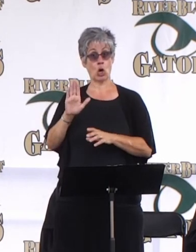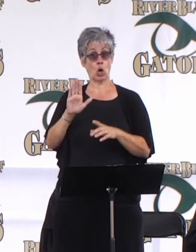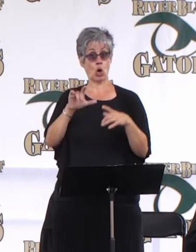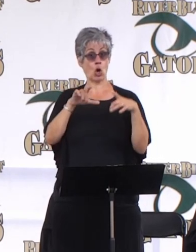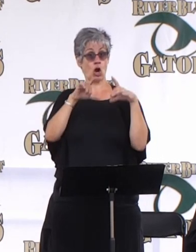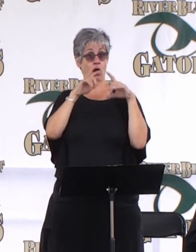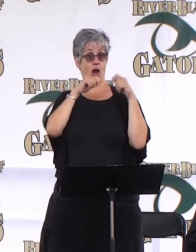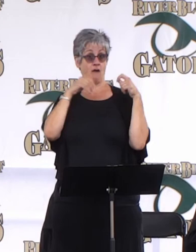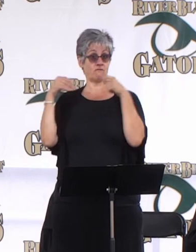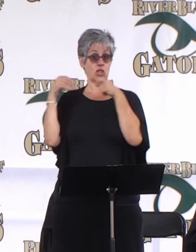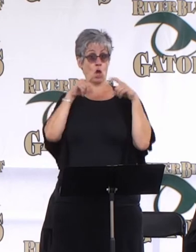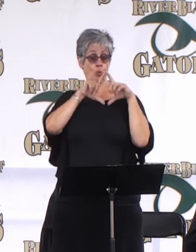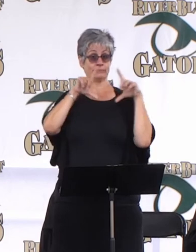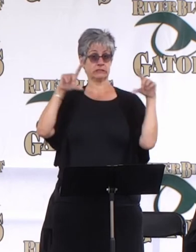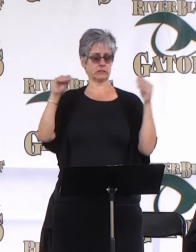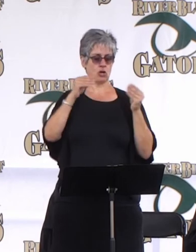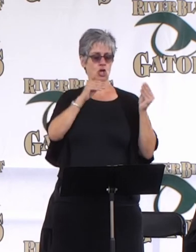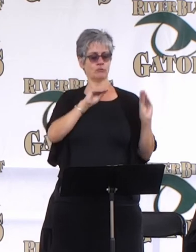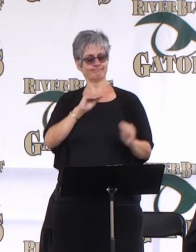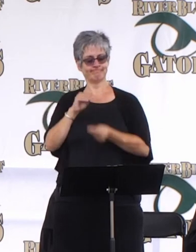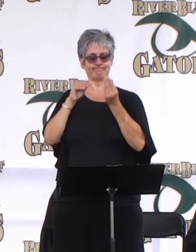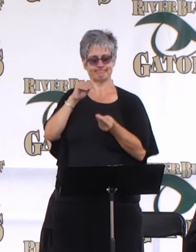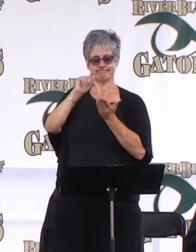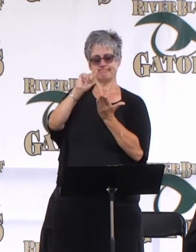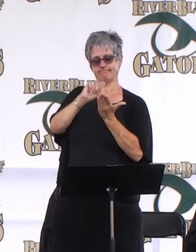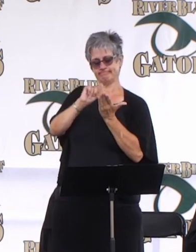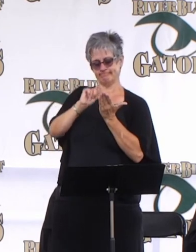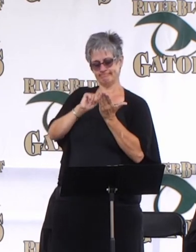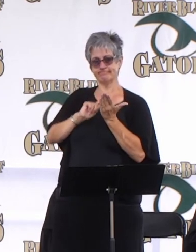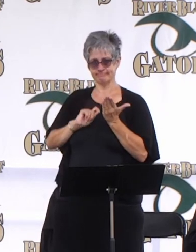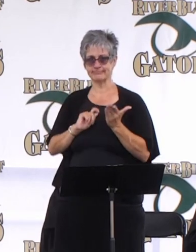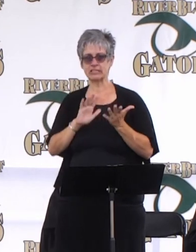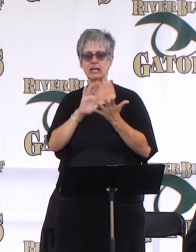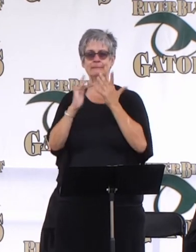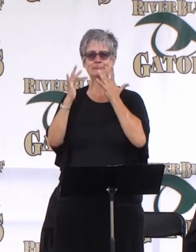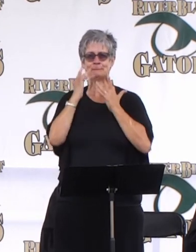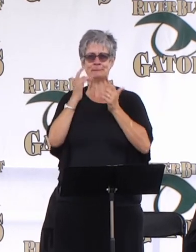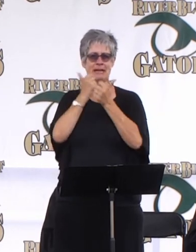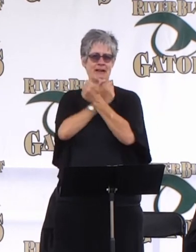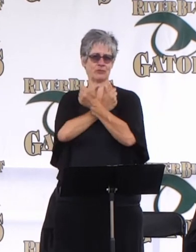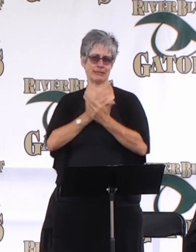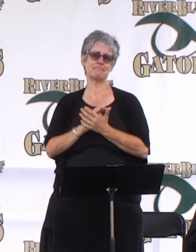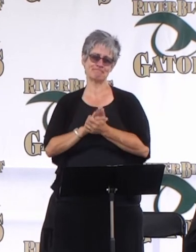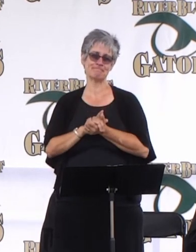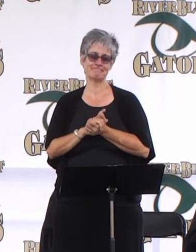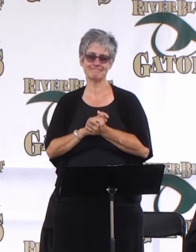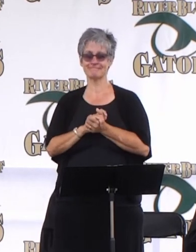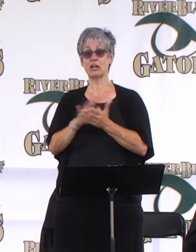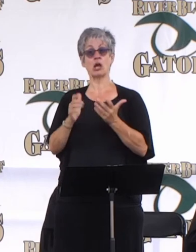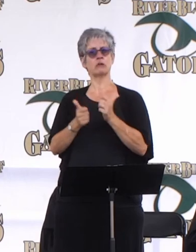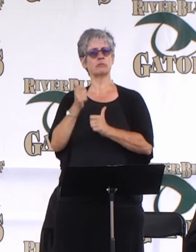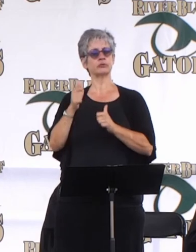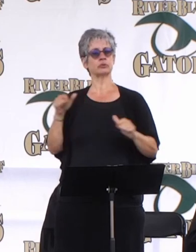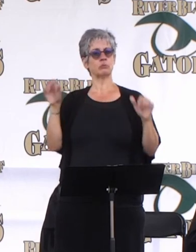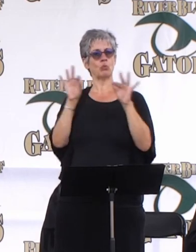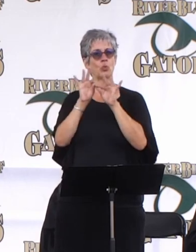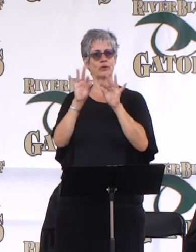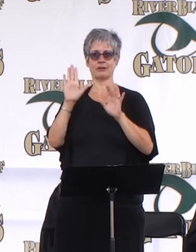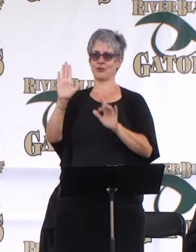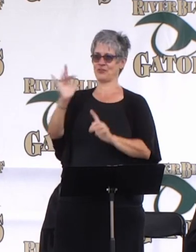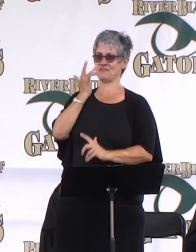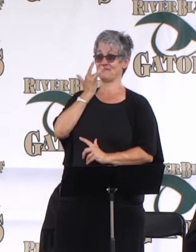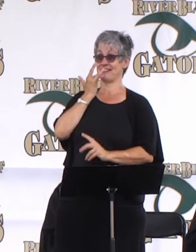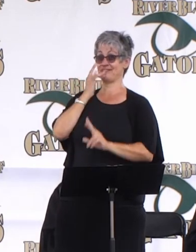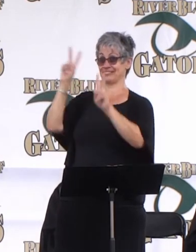became notepads, and the cardboard in men's shirts became her dustpans. Most importantly, she gave me one of my favorite